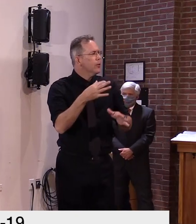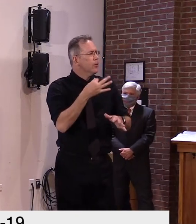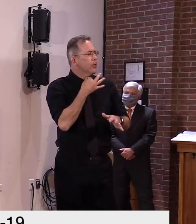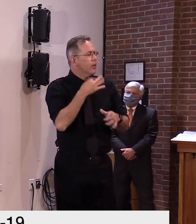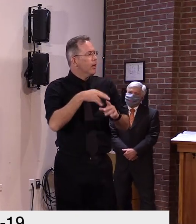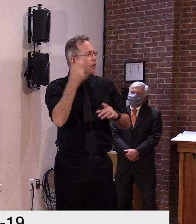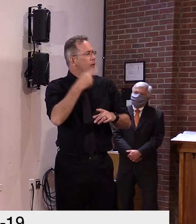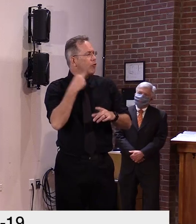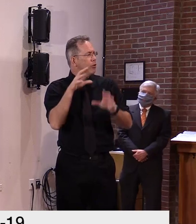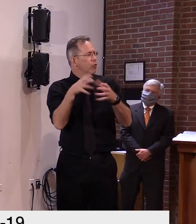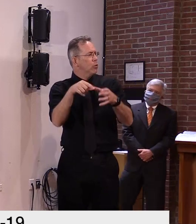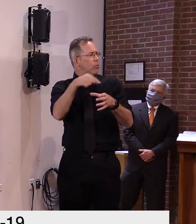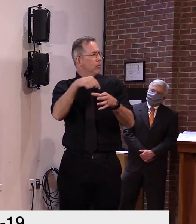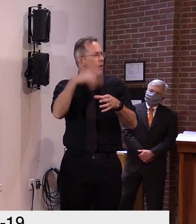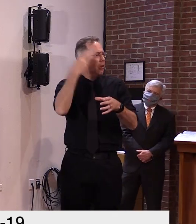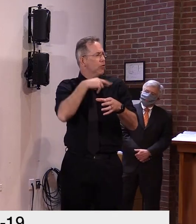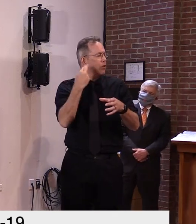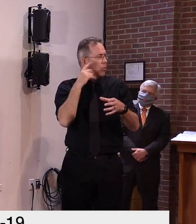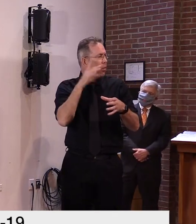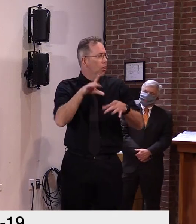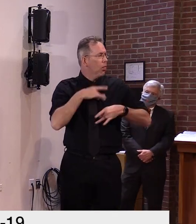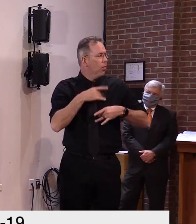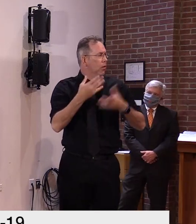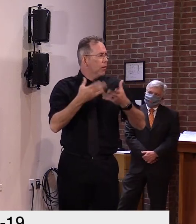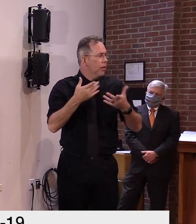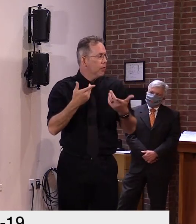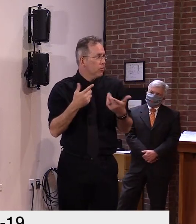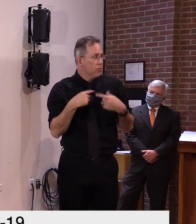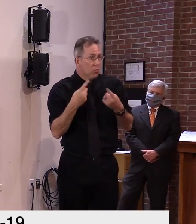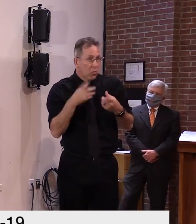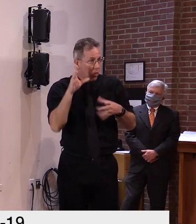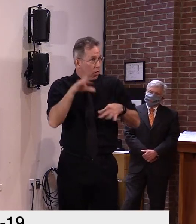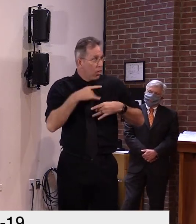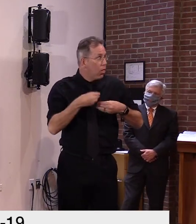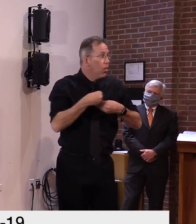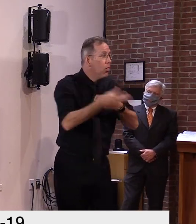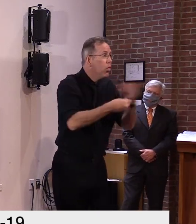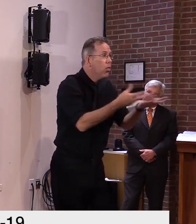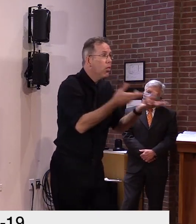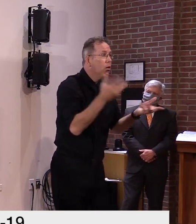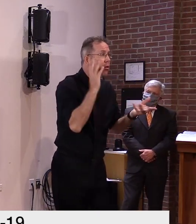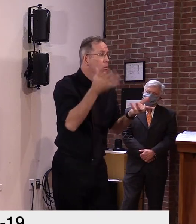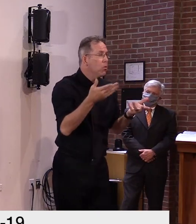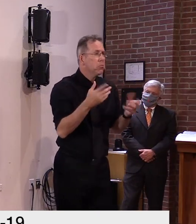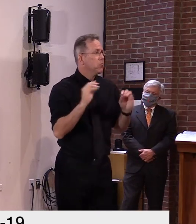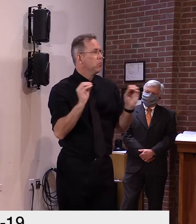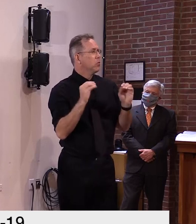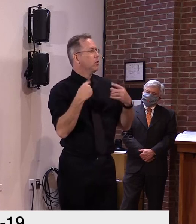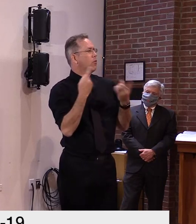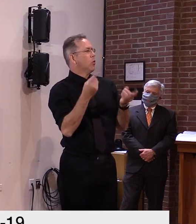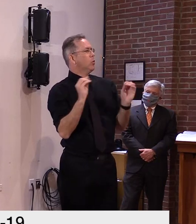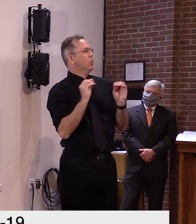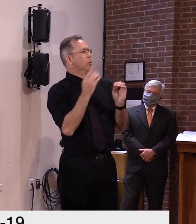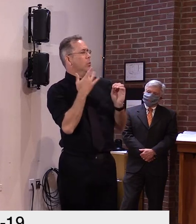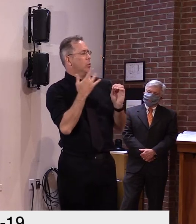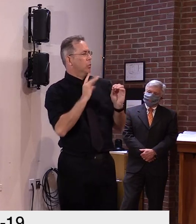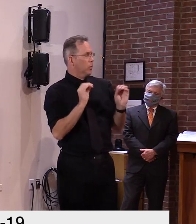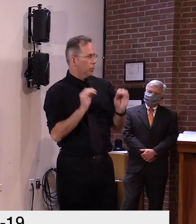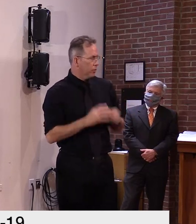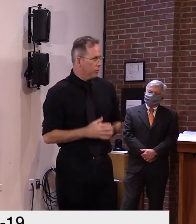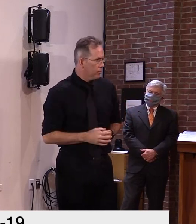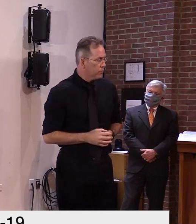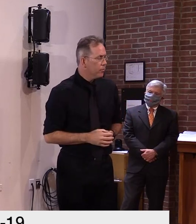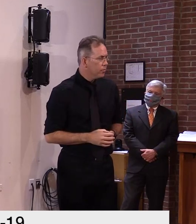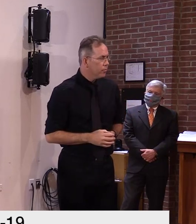of any, major transmission going on within the facilities because of that. as I will continue to say and have